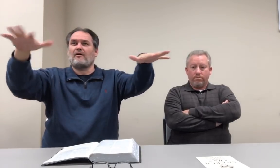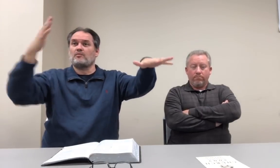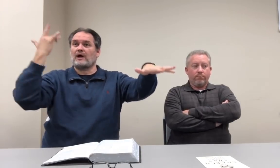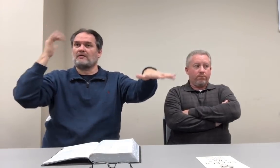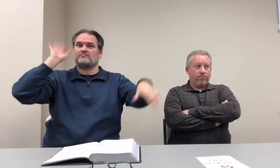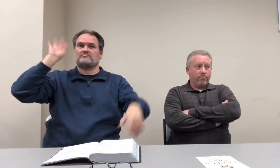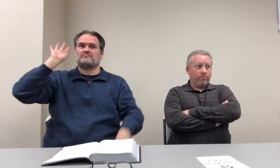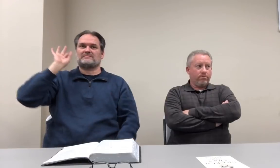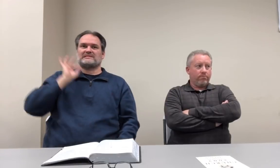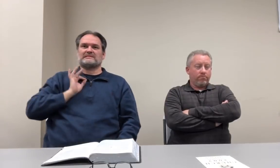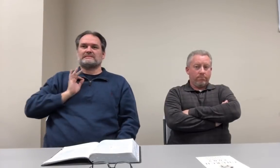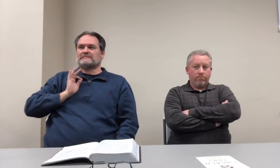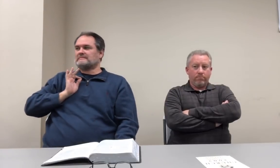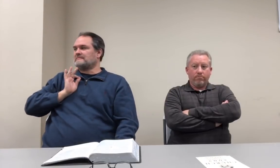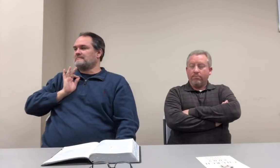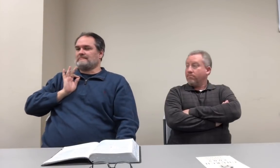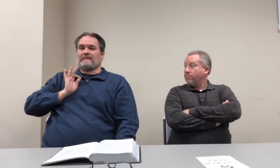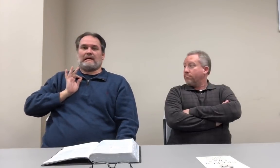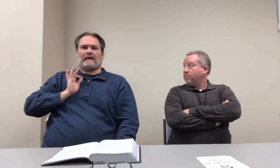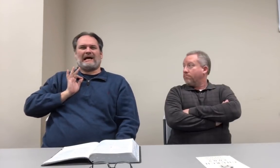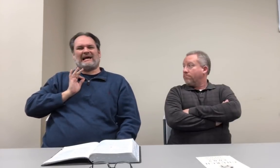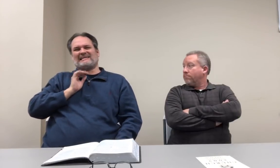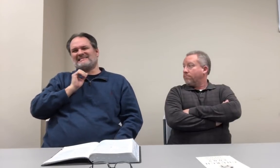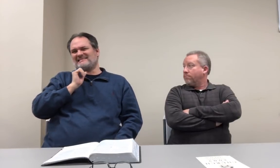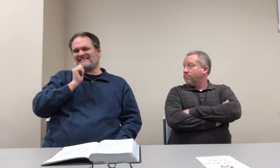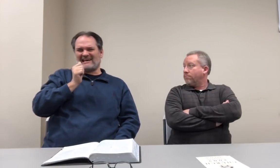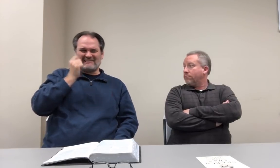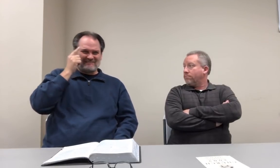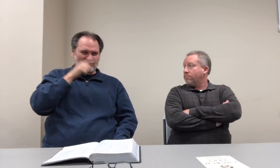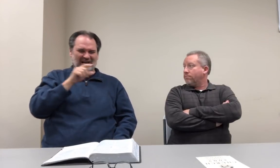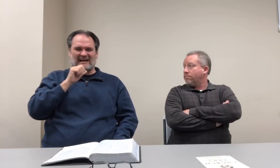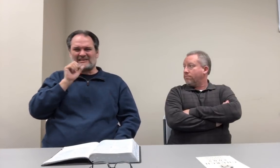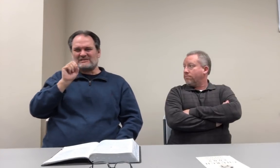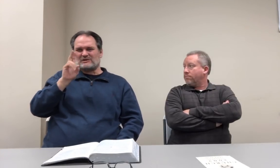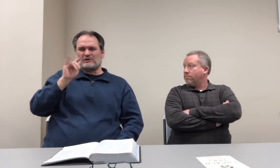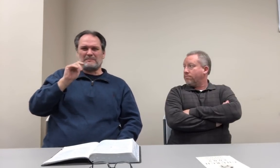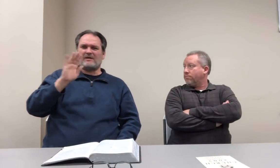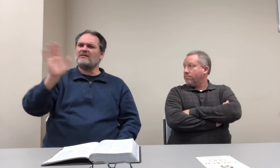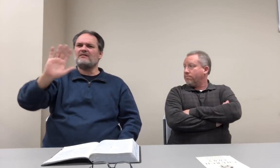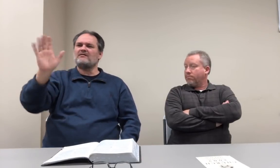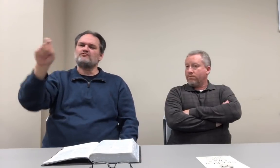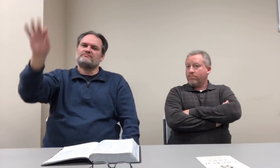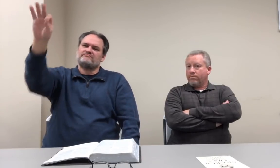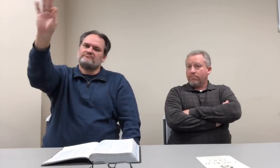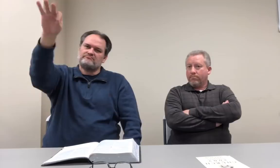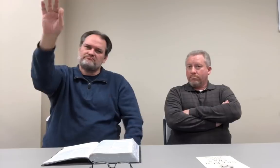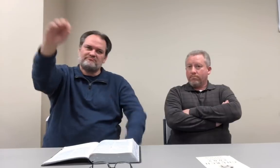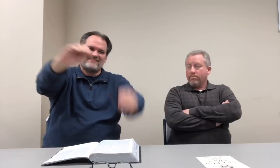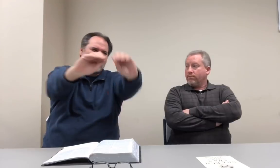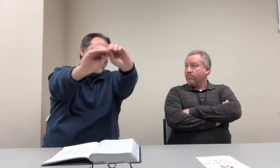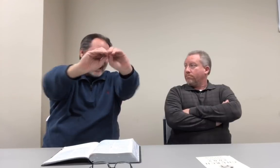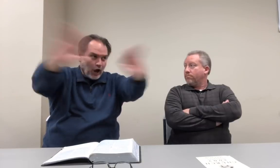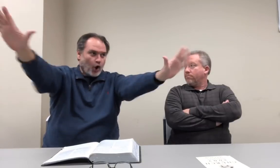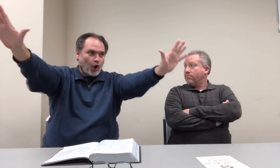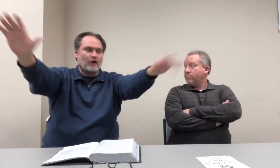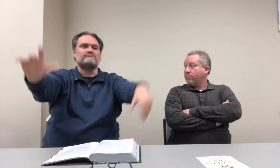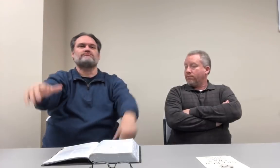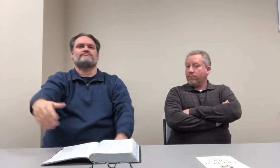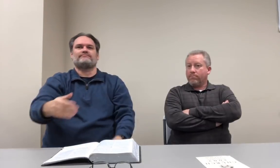That's what we do a lot. We have a desire to be consistent. We have a desire to be constant. We have a desire to settle ourselves. But we